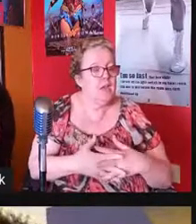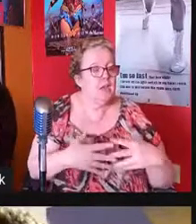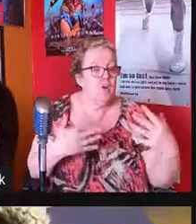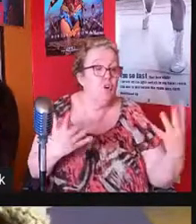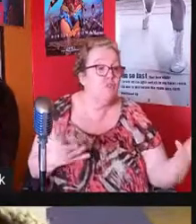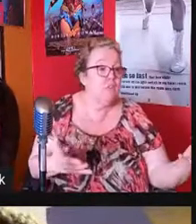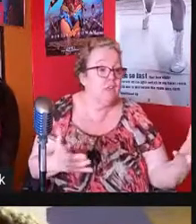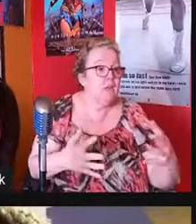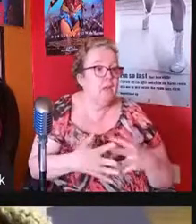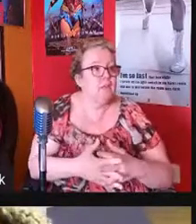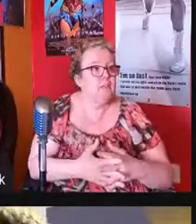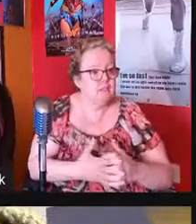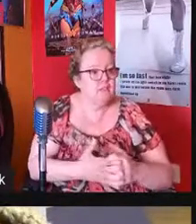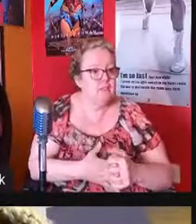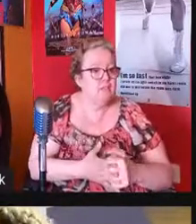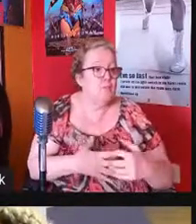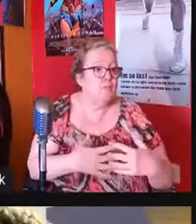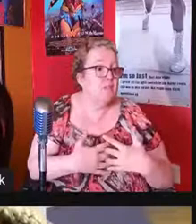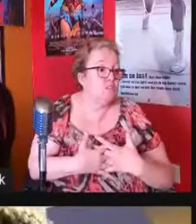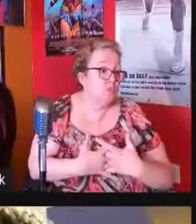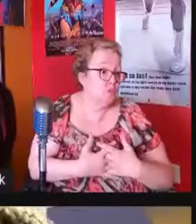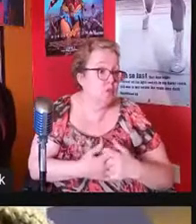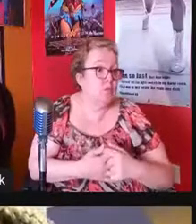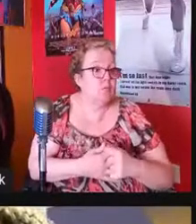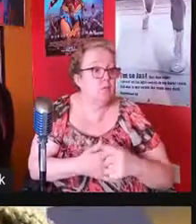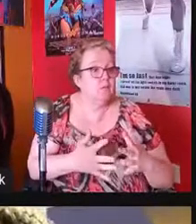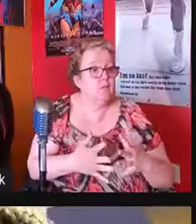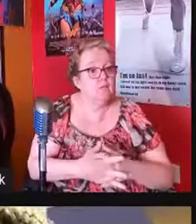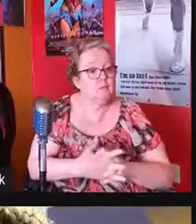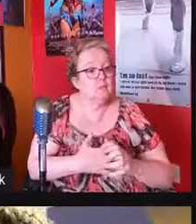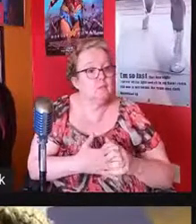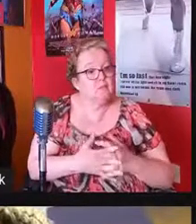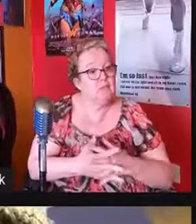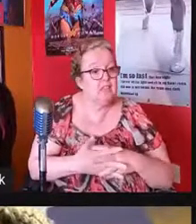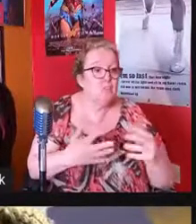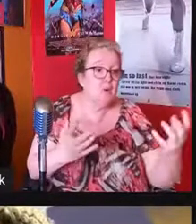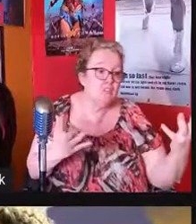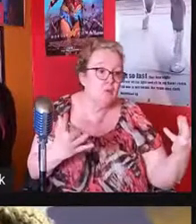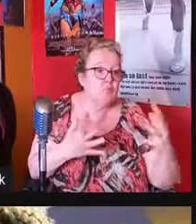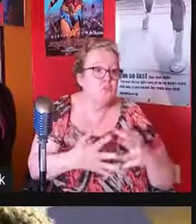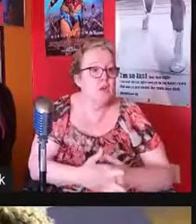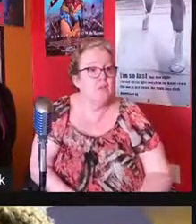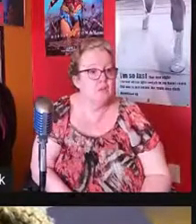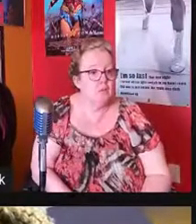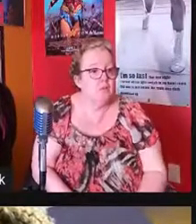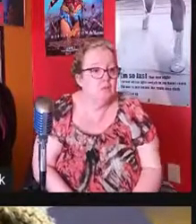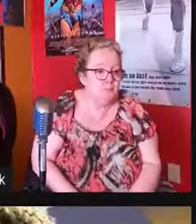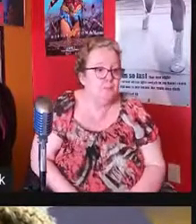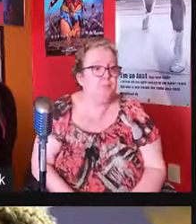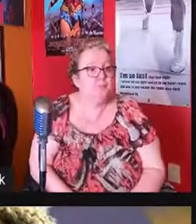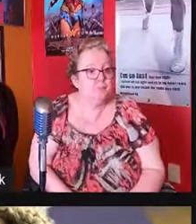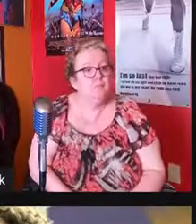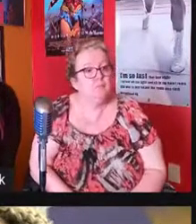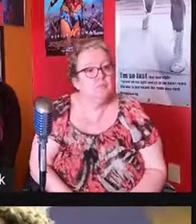know, and I hopefully this sends that message too, because that's part of what we're trying to do.